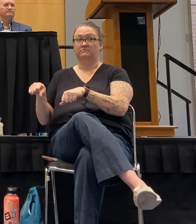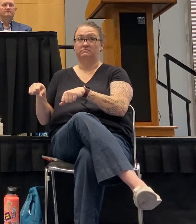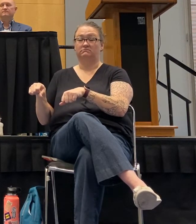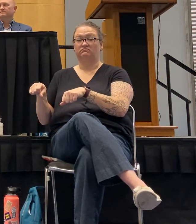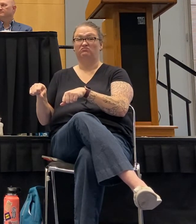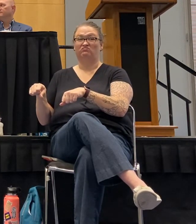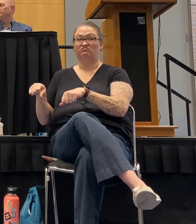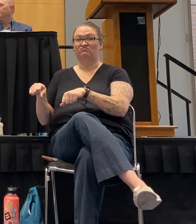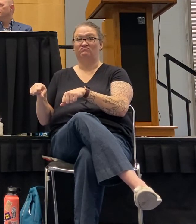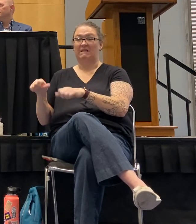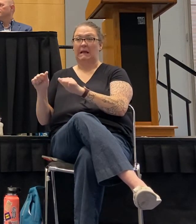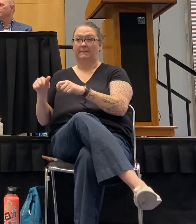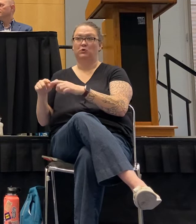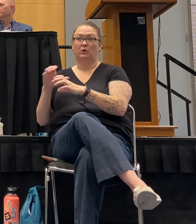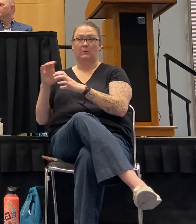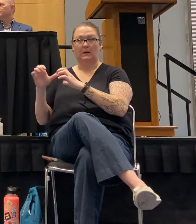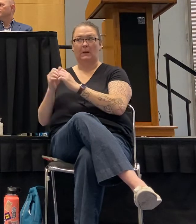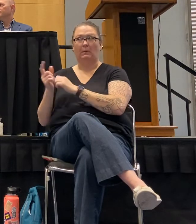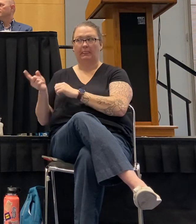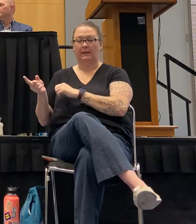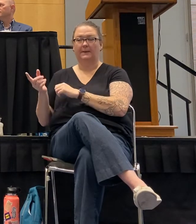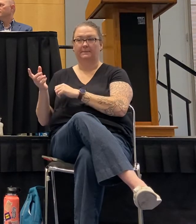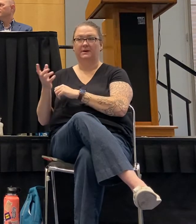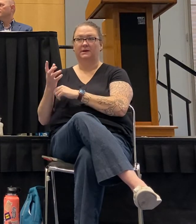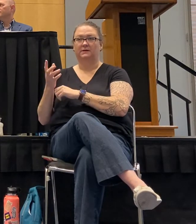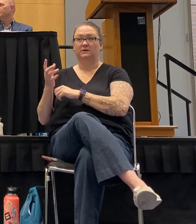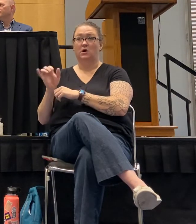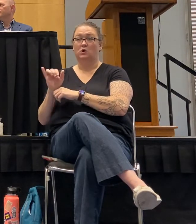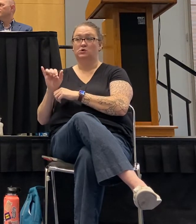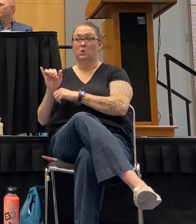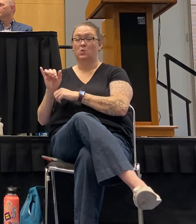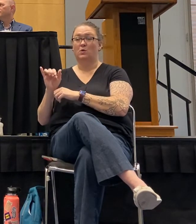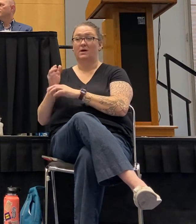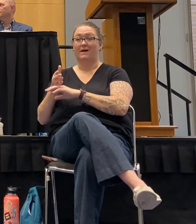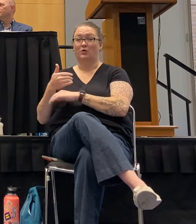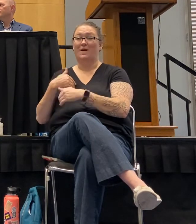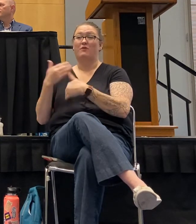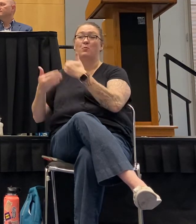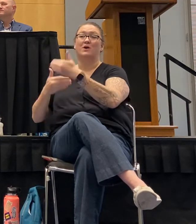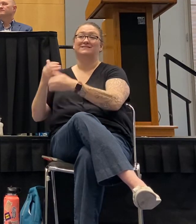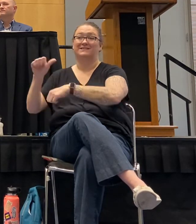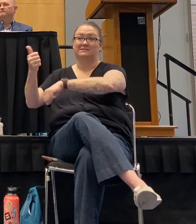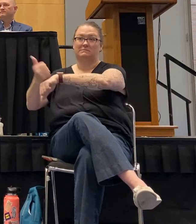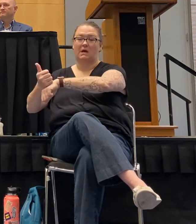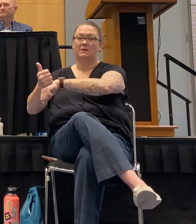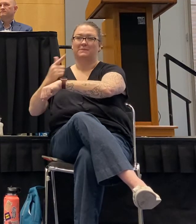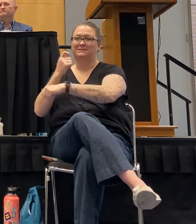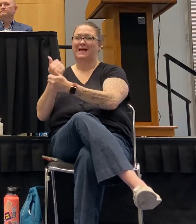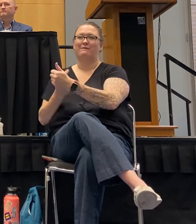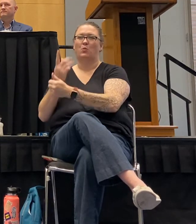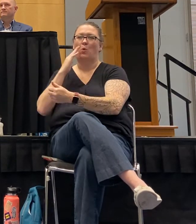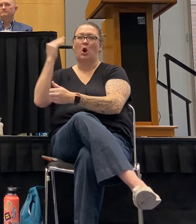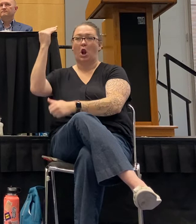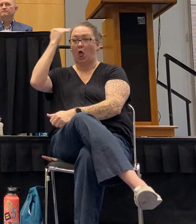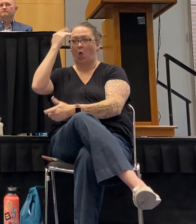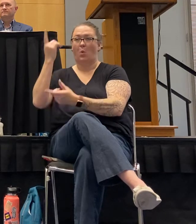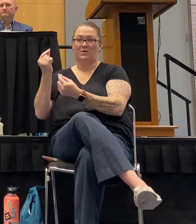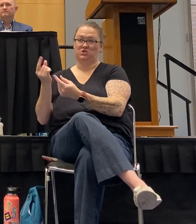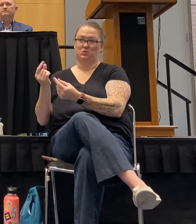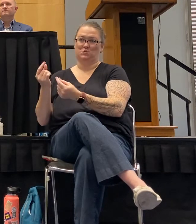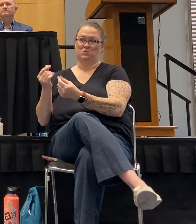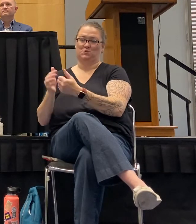that are able to communicate with them, and also once you have a process set because everybody will know what to